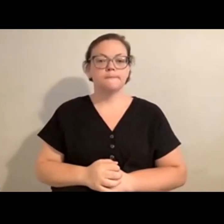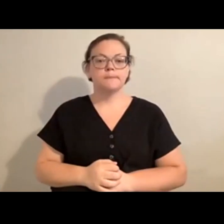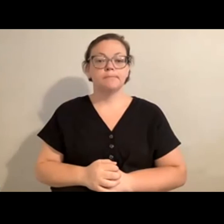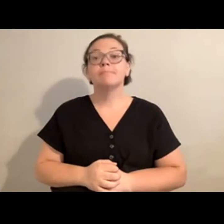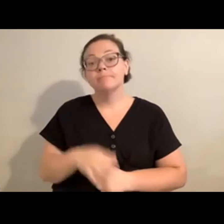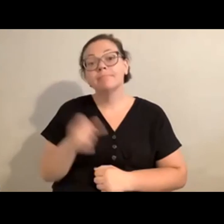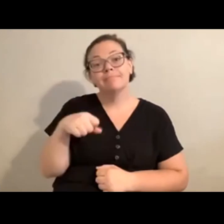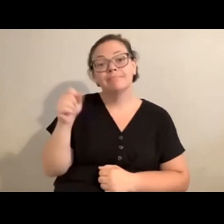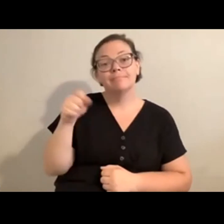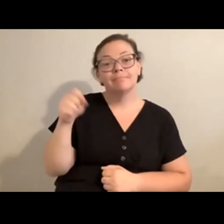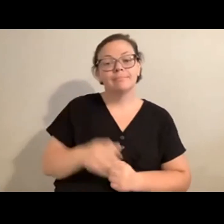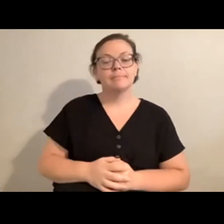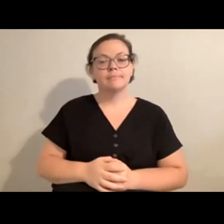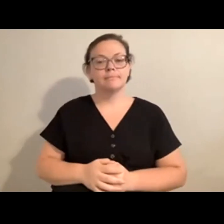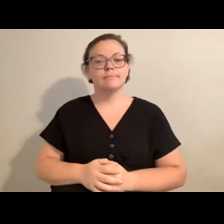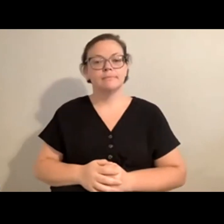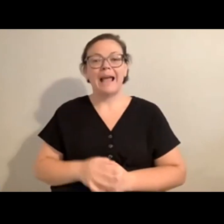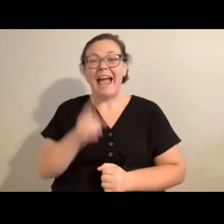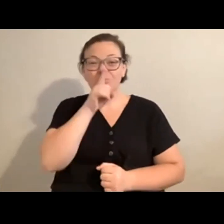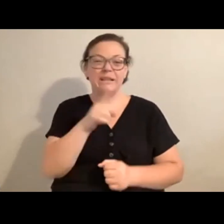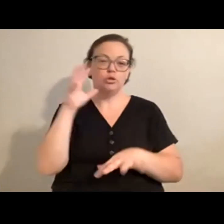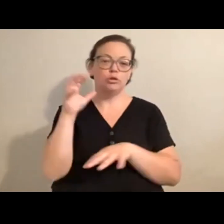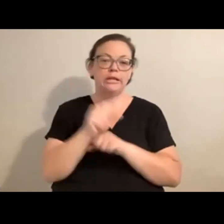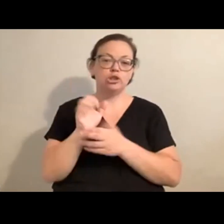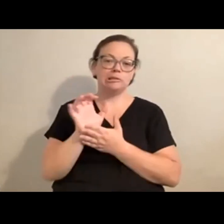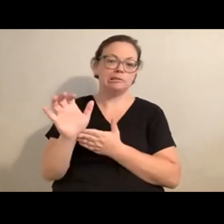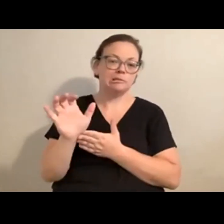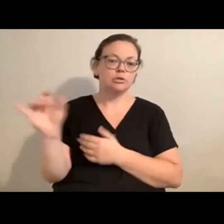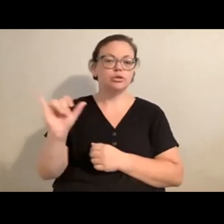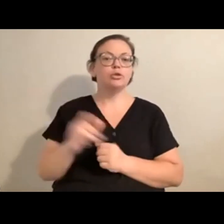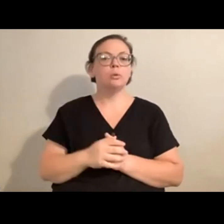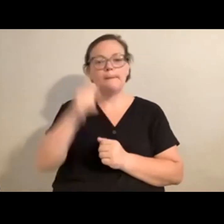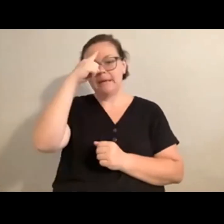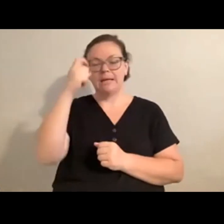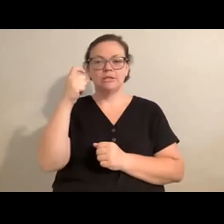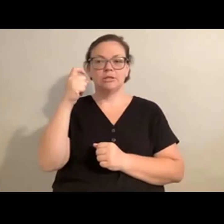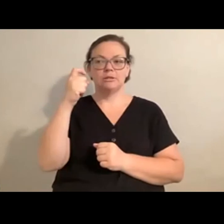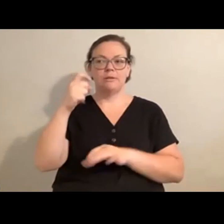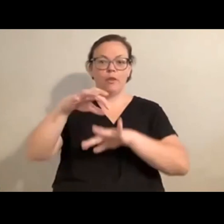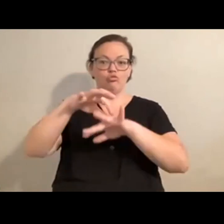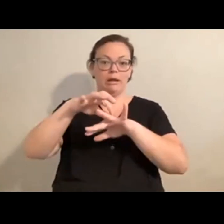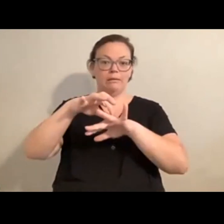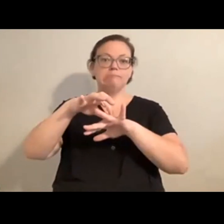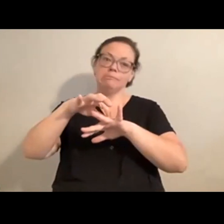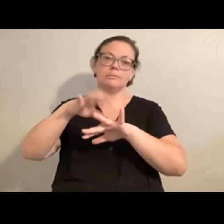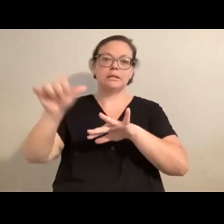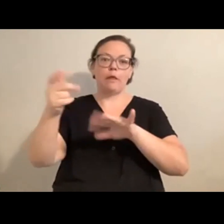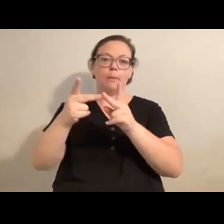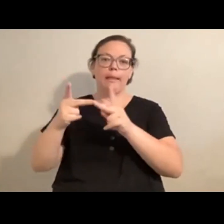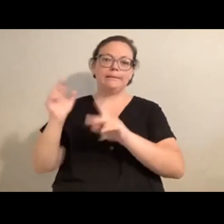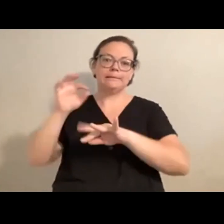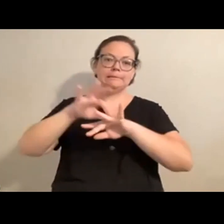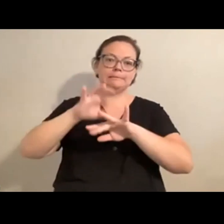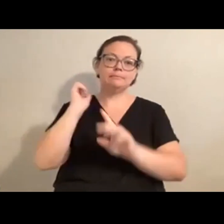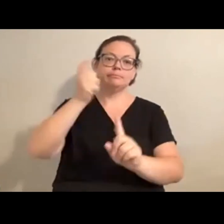Yeah, and it pushes against tradition, right? Because the ring is somewhere else. And I love that the